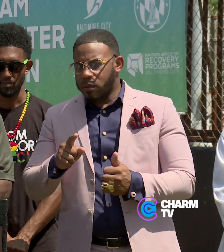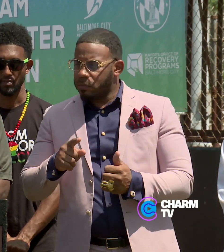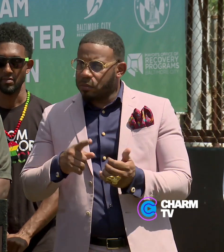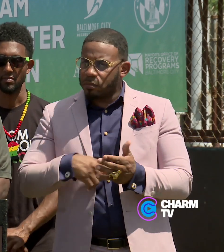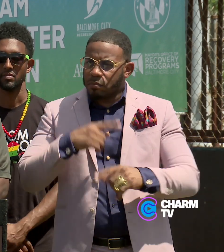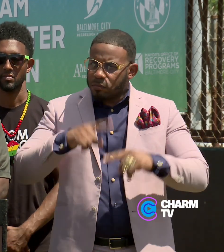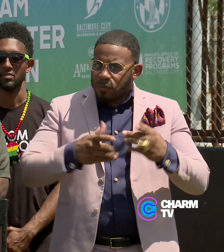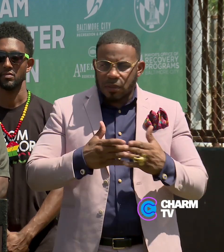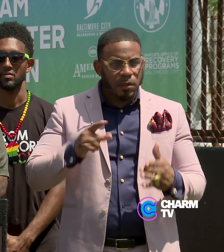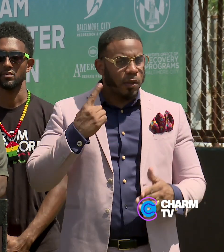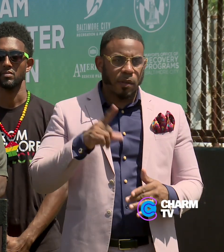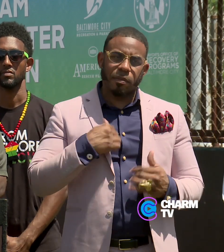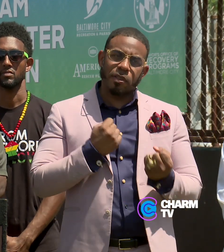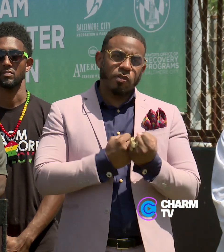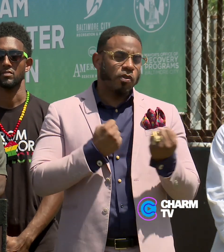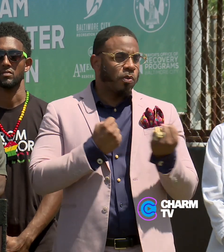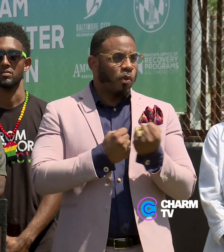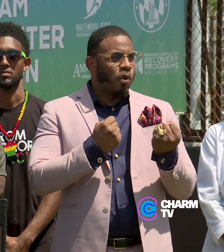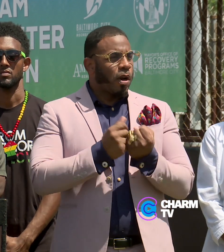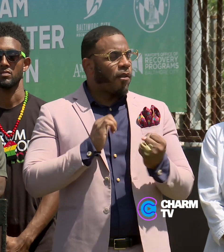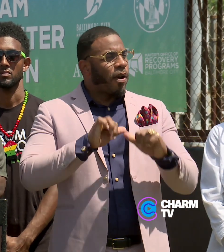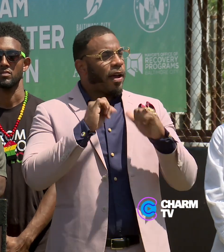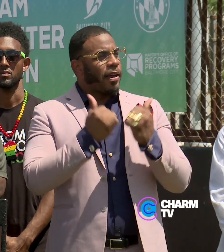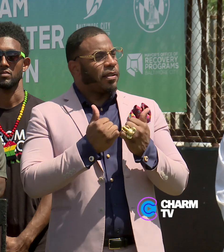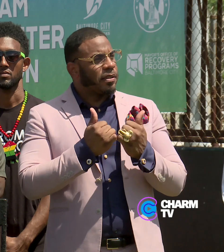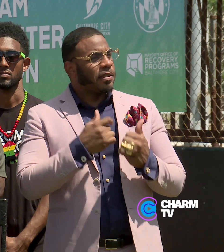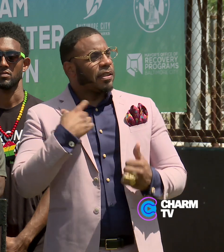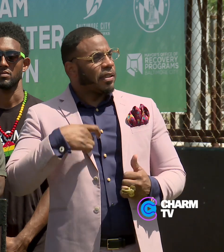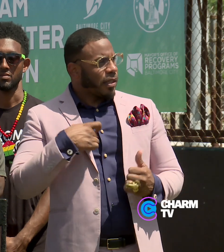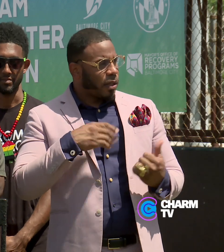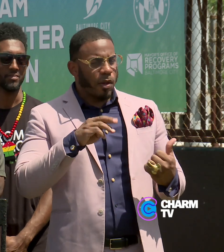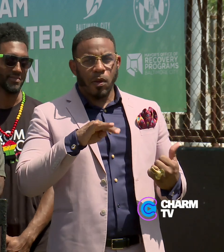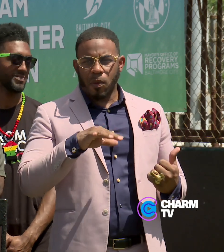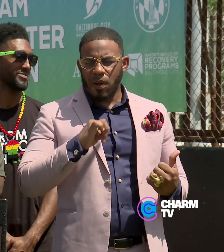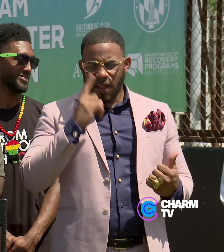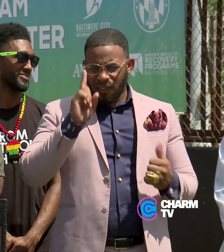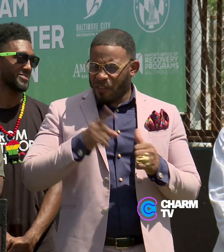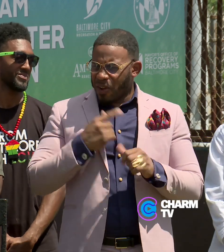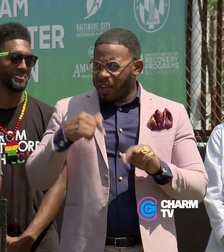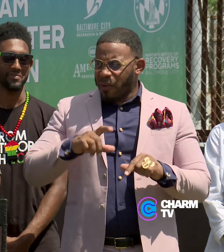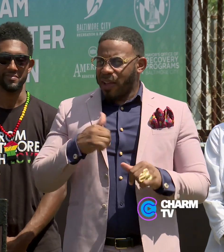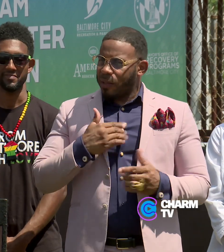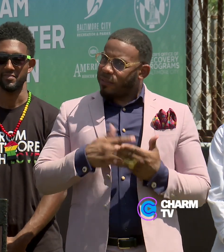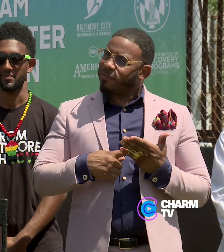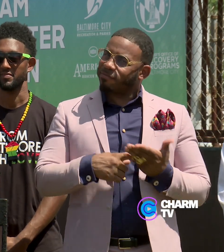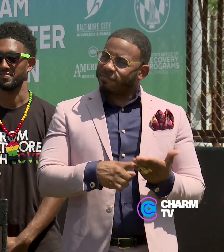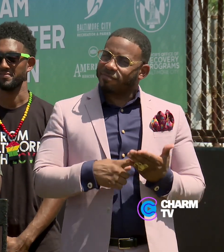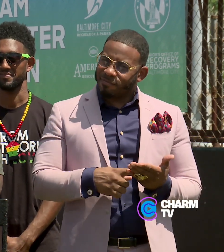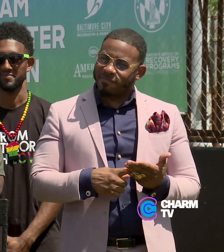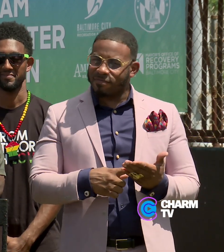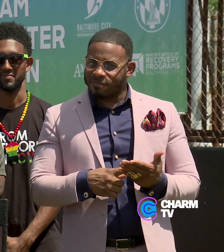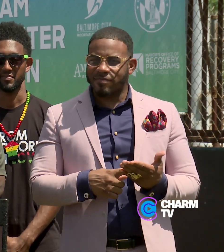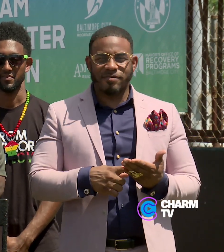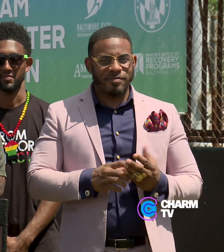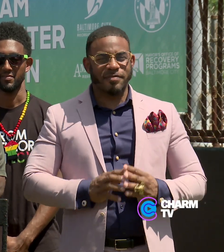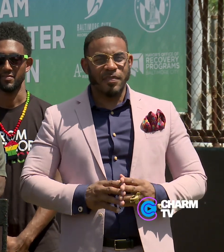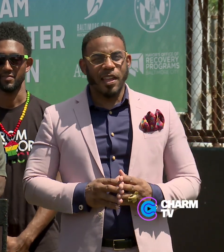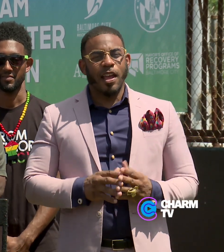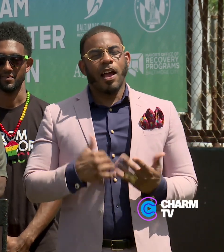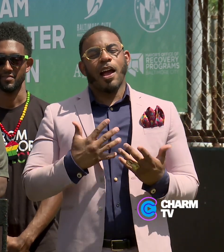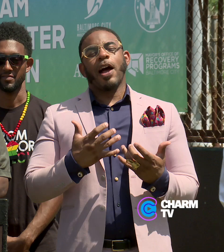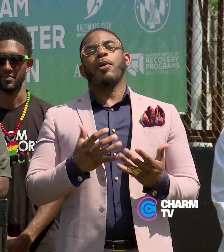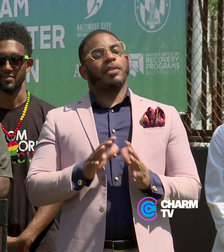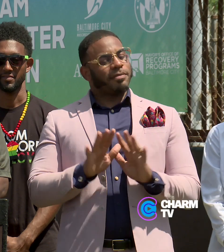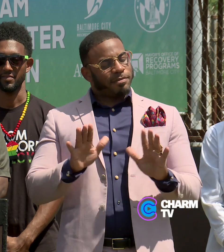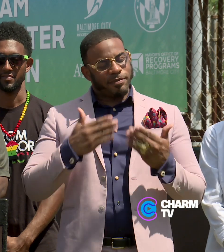various things, and she's always been supportive of our agency. Delegate Boyce, I think when I first came here, we had some conversations, and so I want